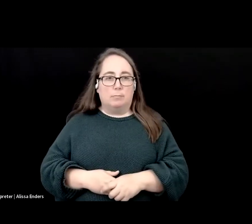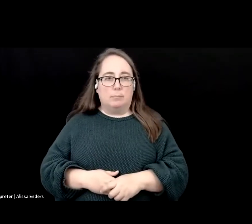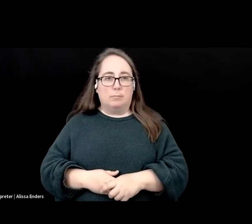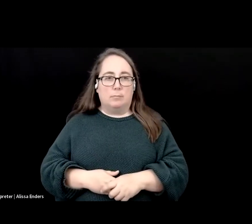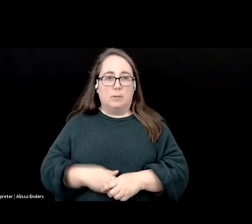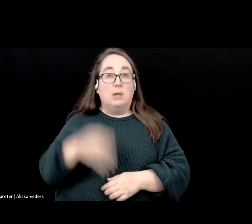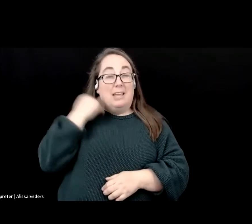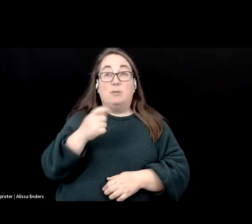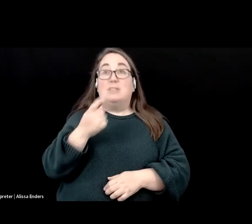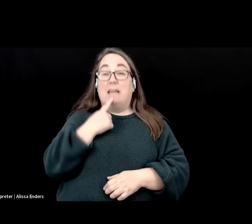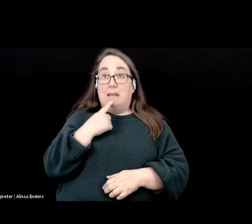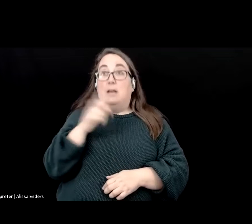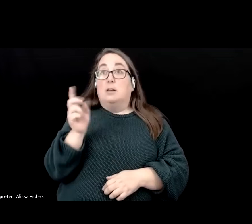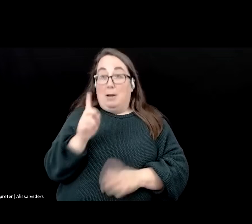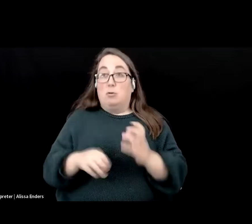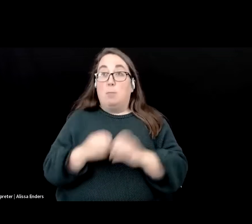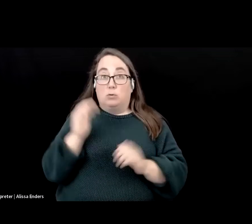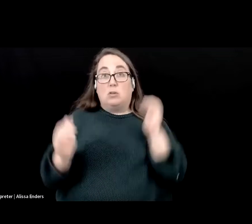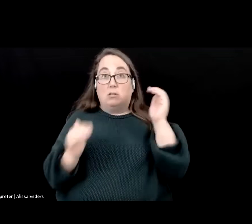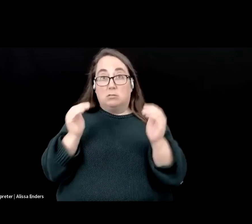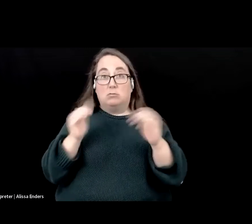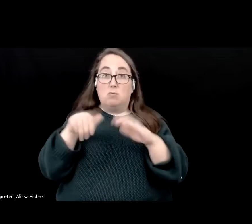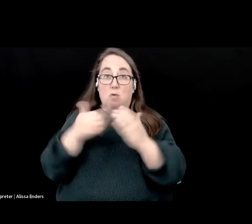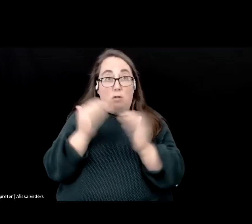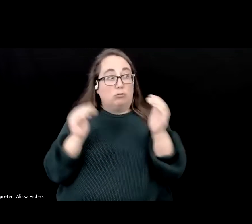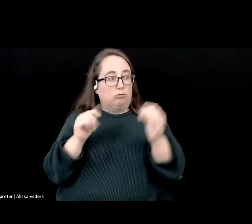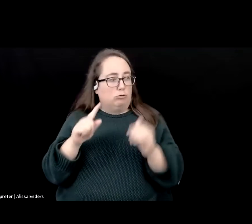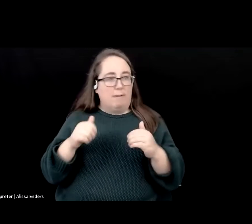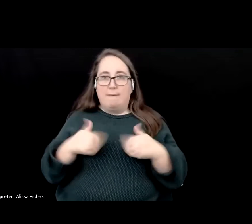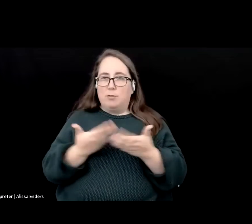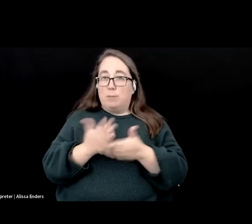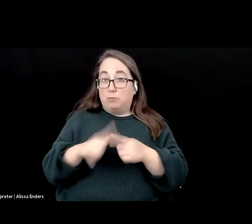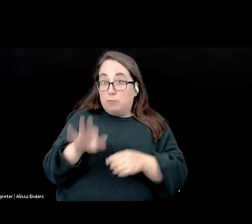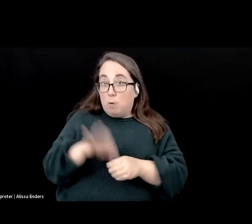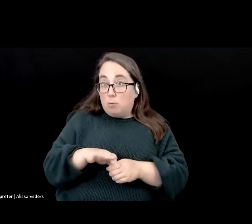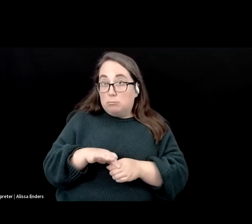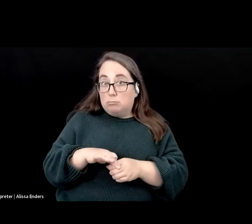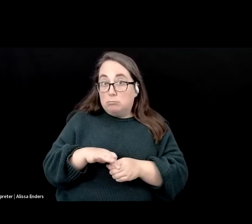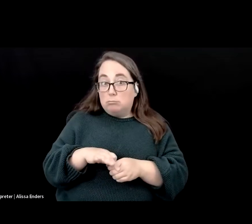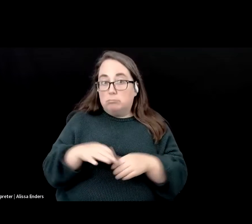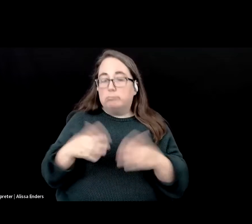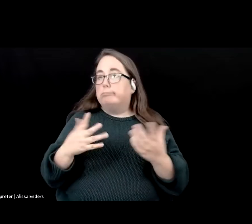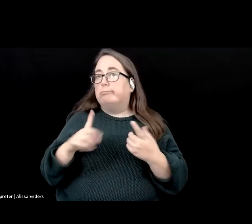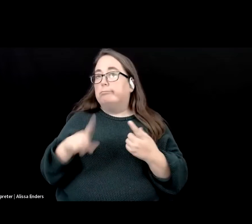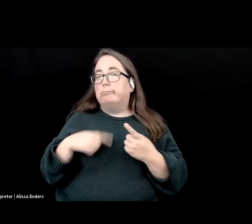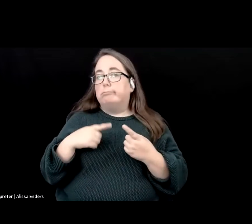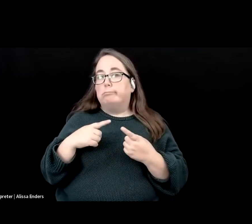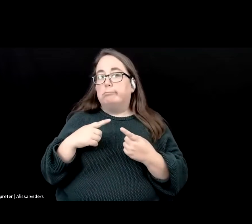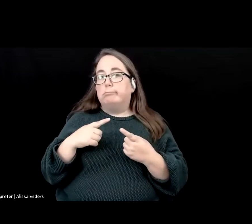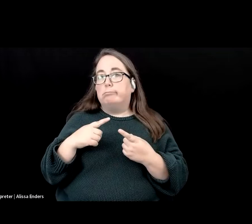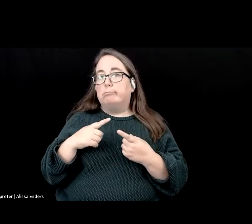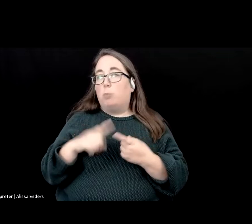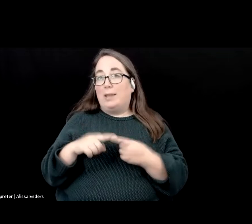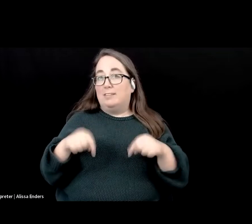a democracy, then most adults, all adults should have, the right to vote. When would you say America became a